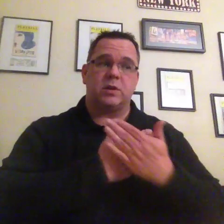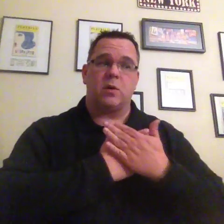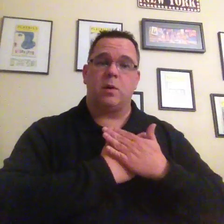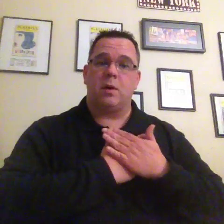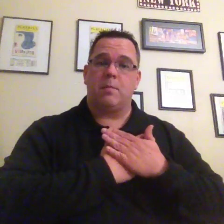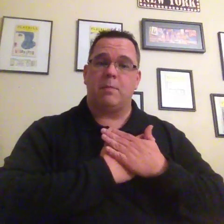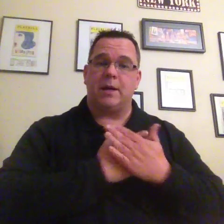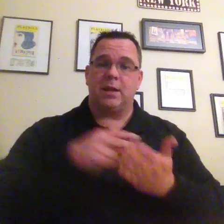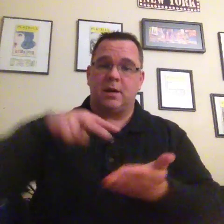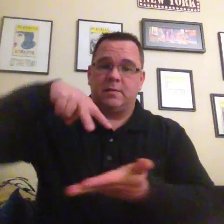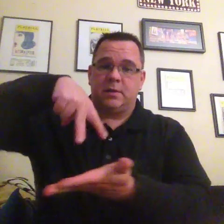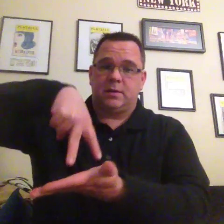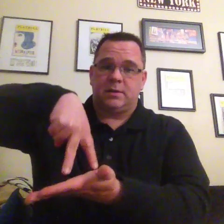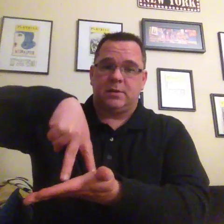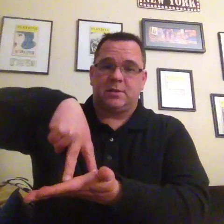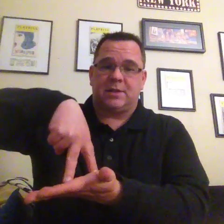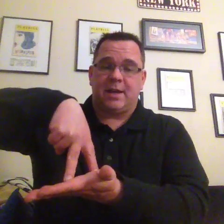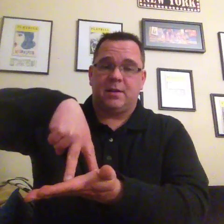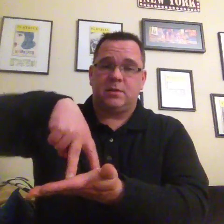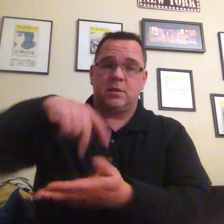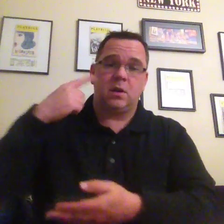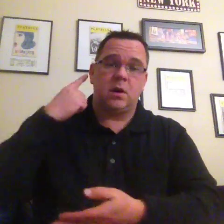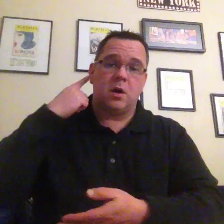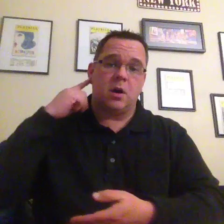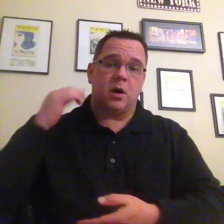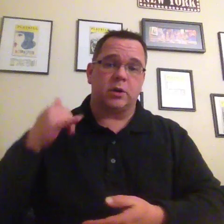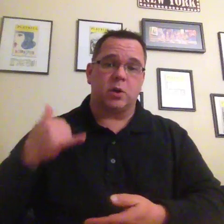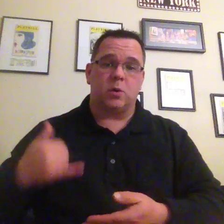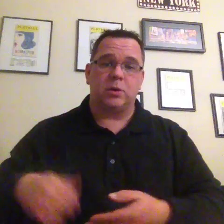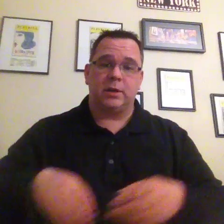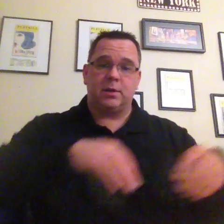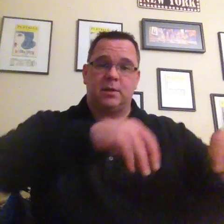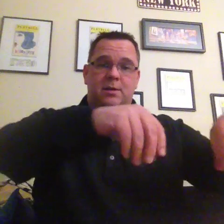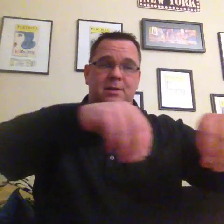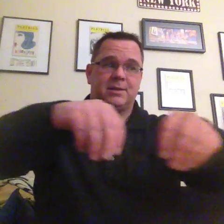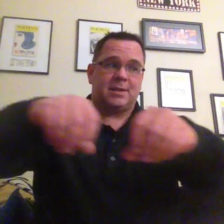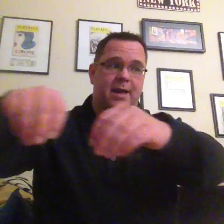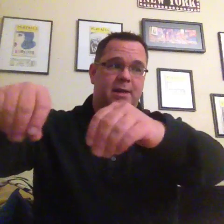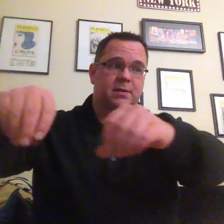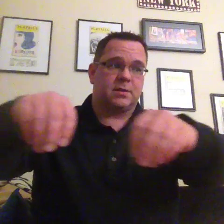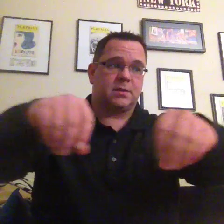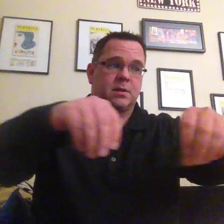So, my love still stands on golden sands.